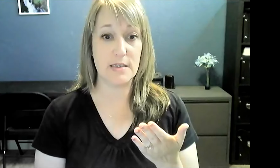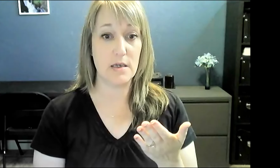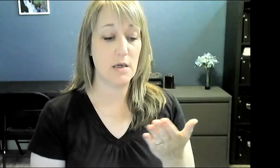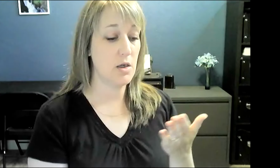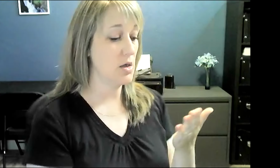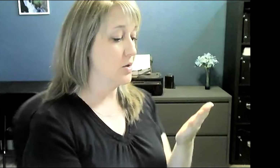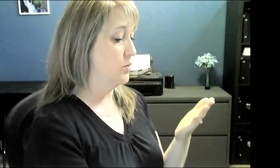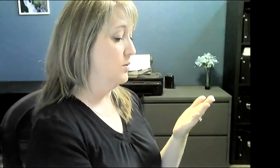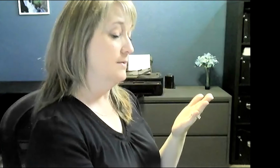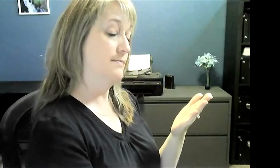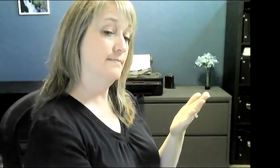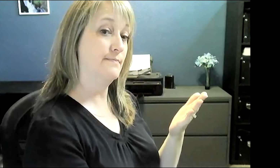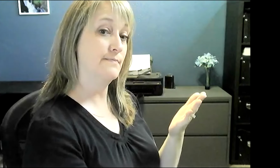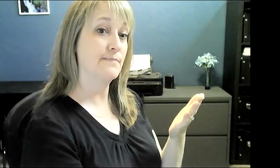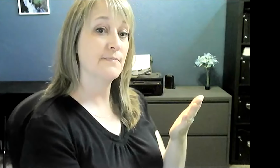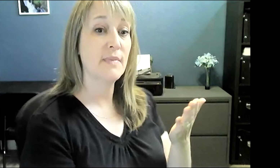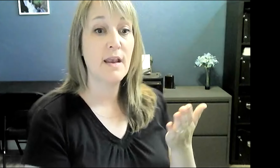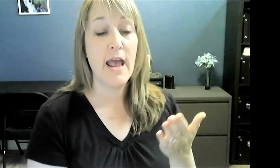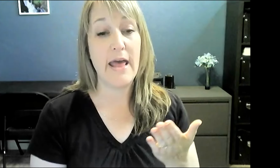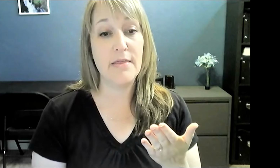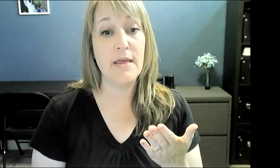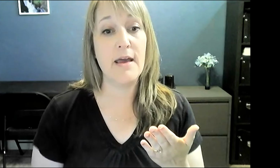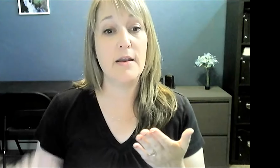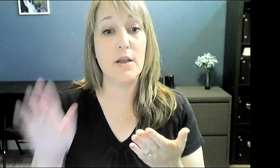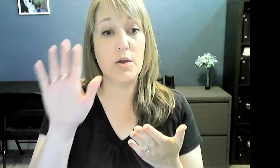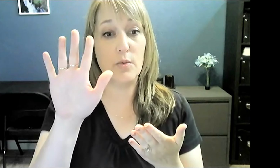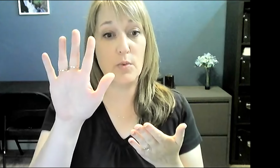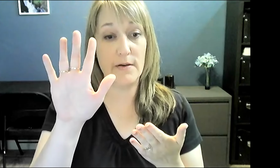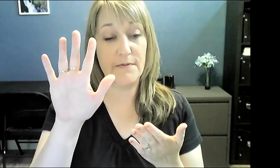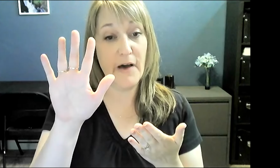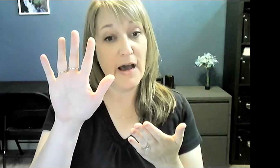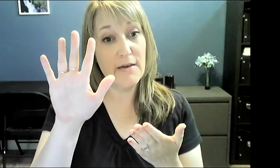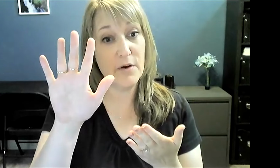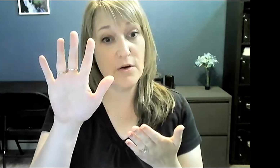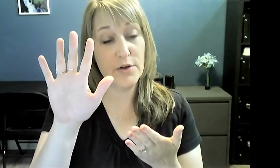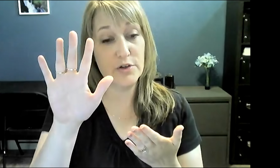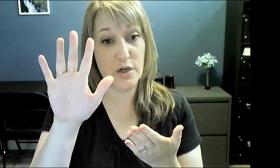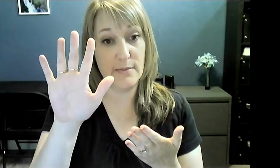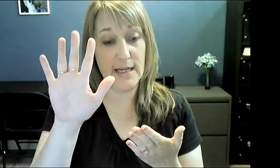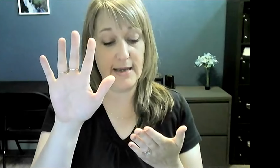facing you. And then you want a 5 on your dominant hand.